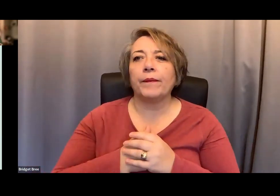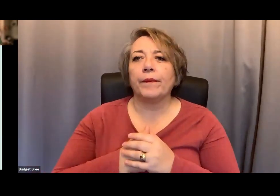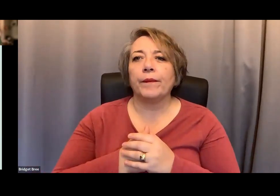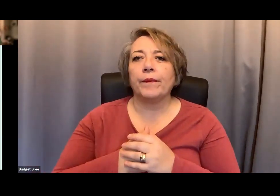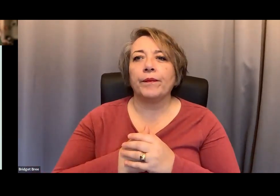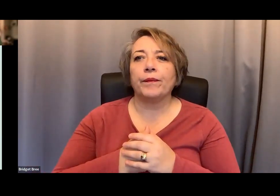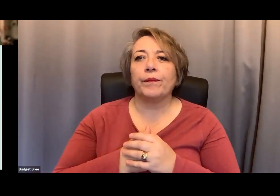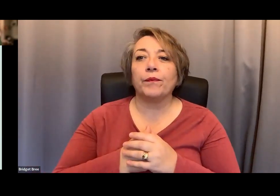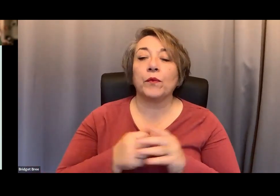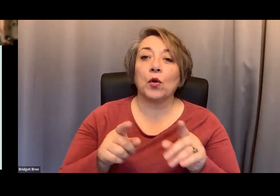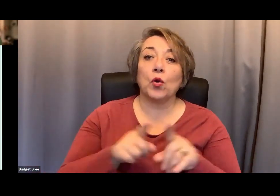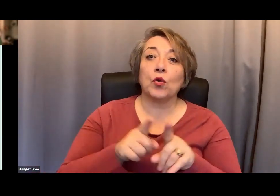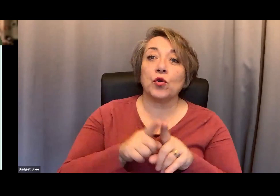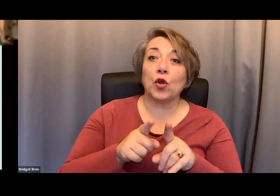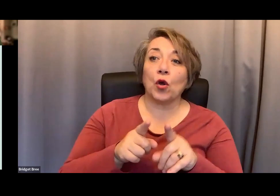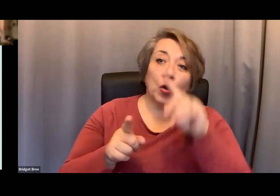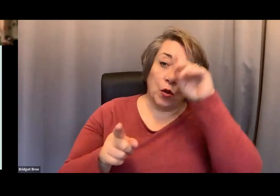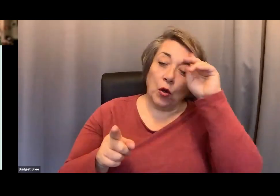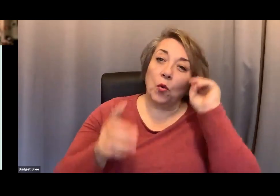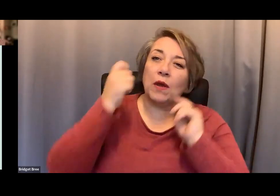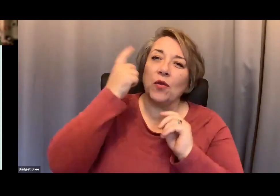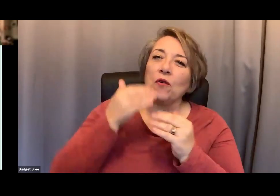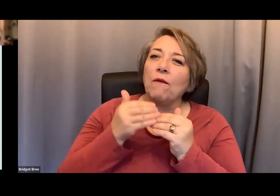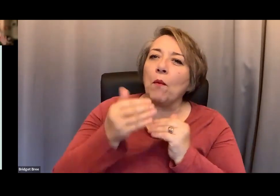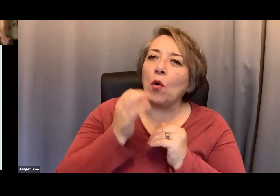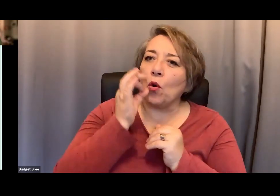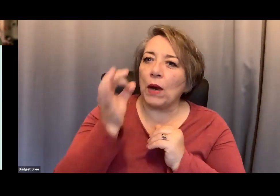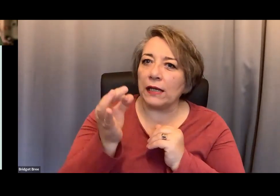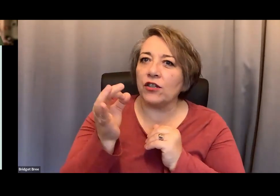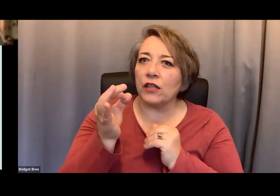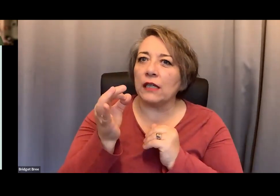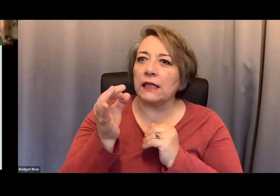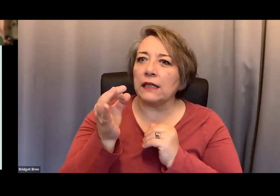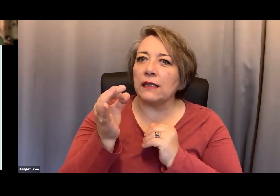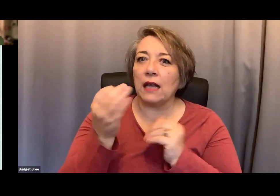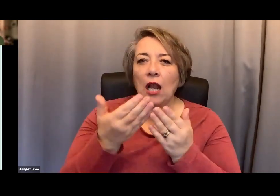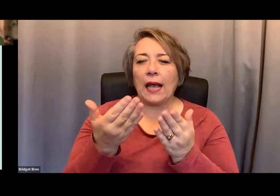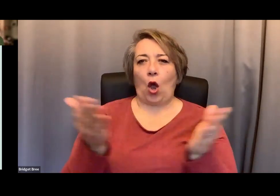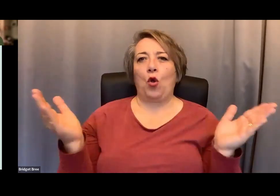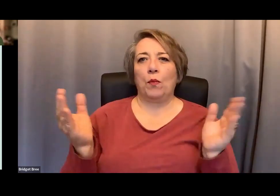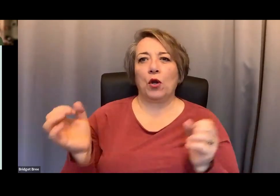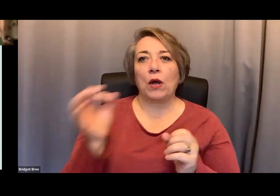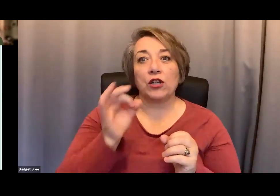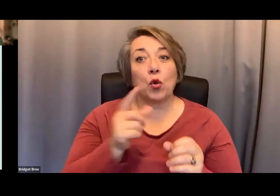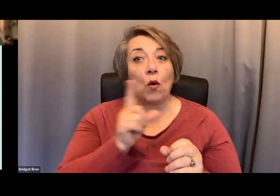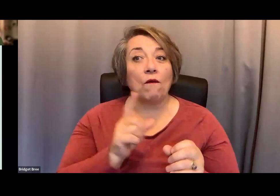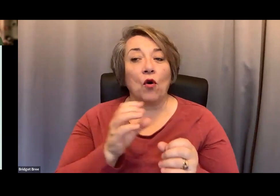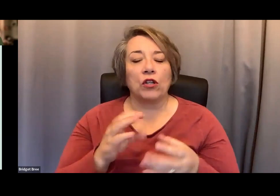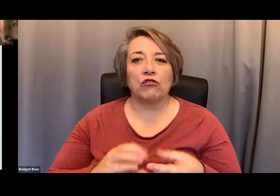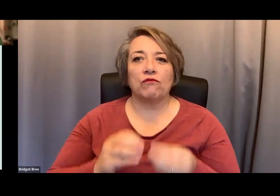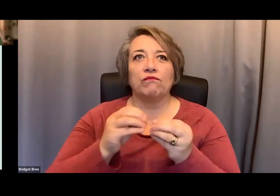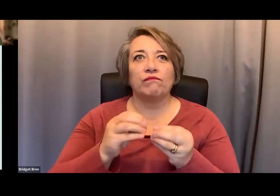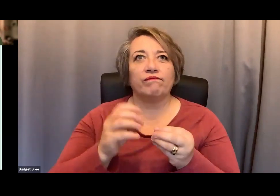more open inquiry questions that were designed to solicit generative, constructive, and positive ideas and visions